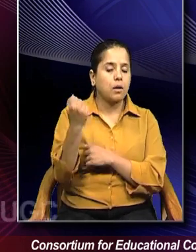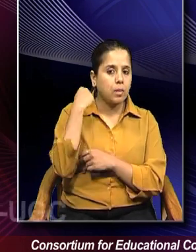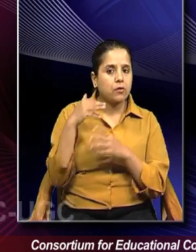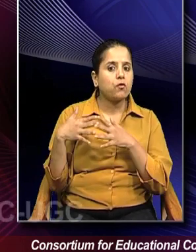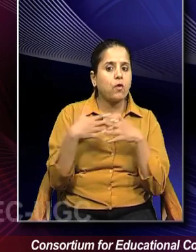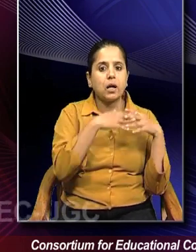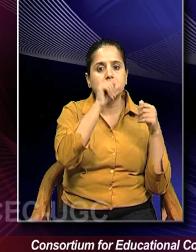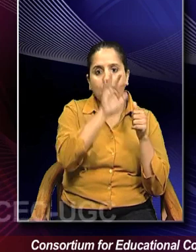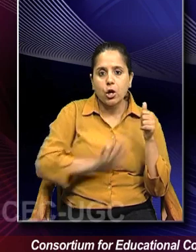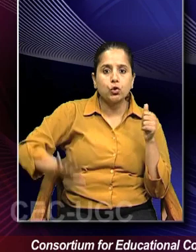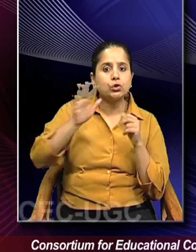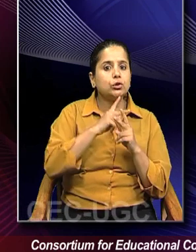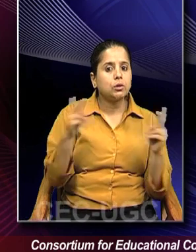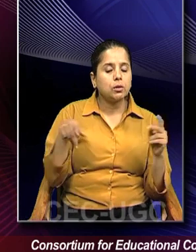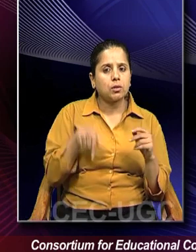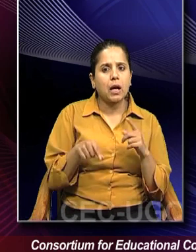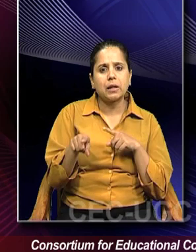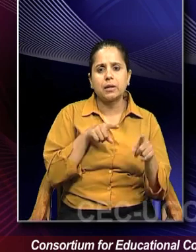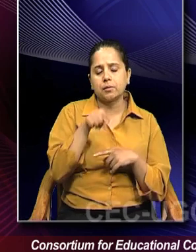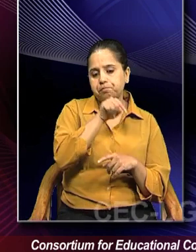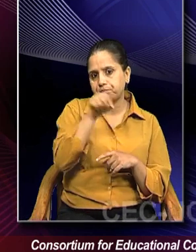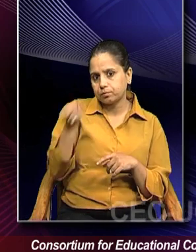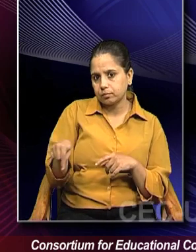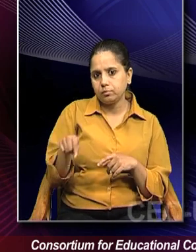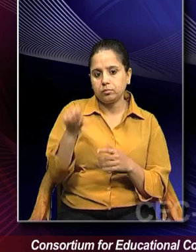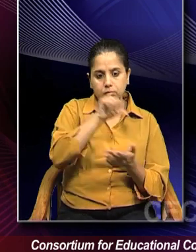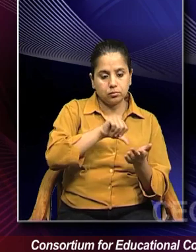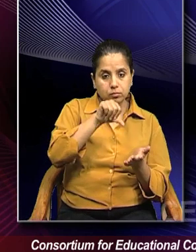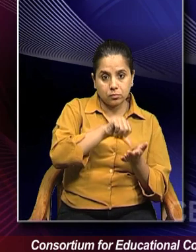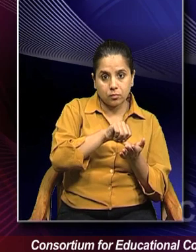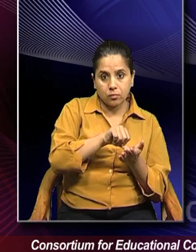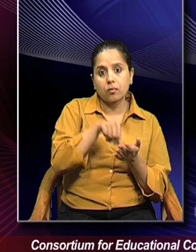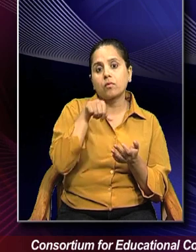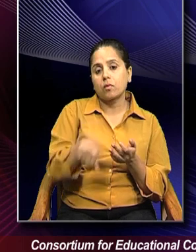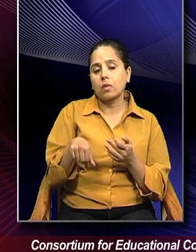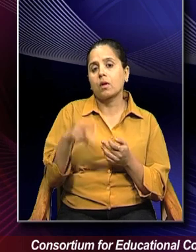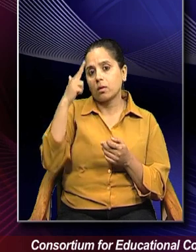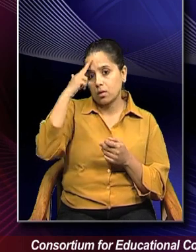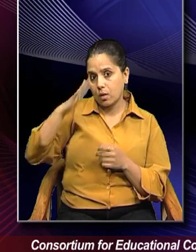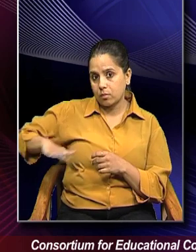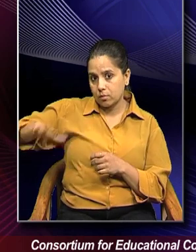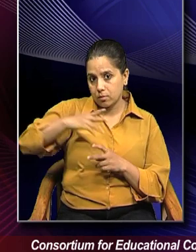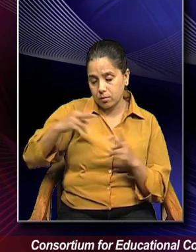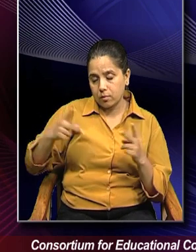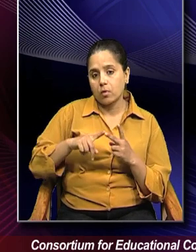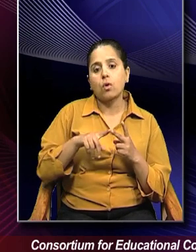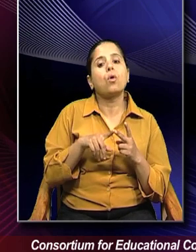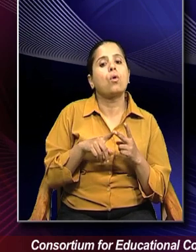Asia, for example, between Iran and Saudi Arabia, or